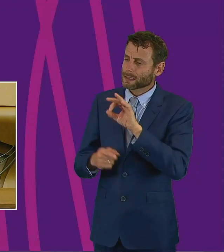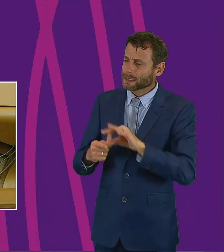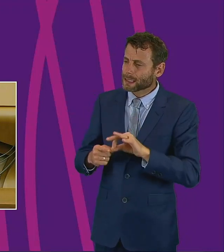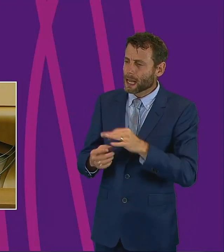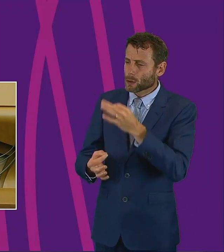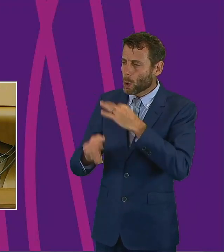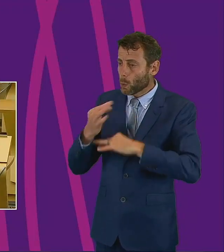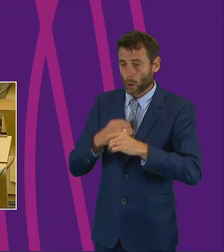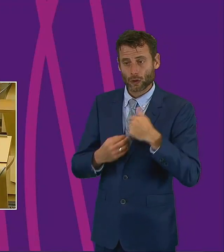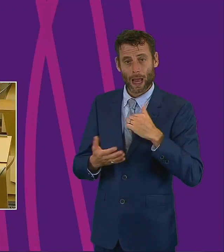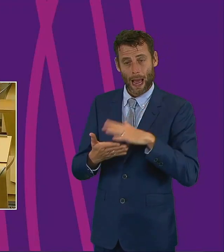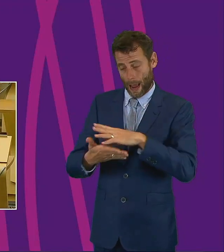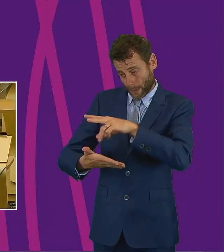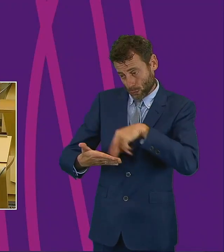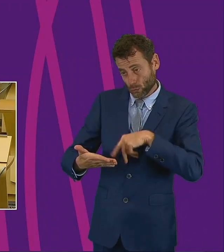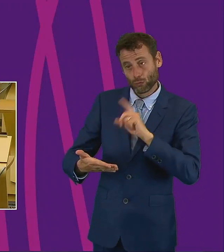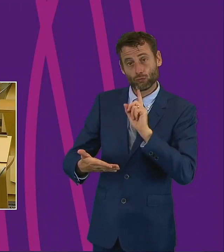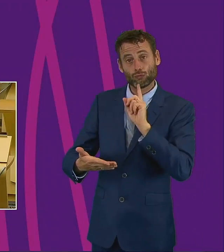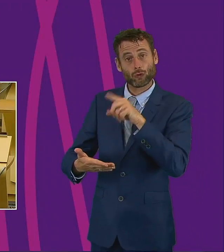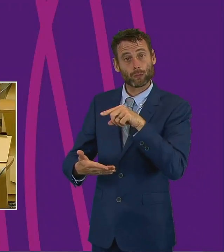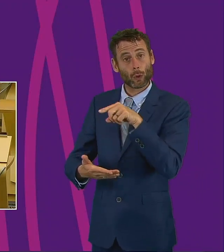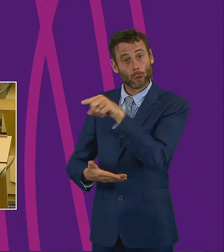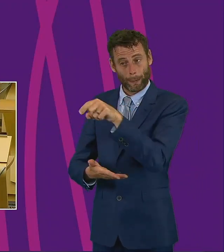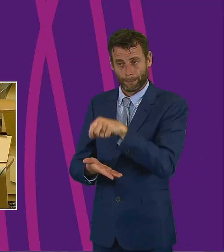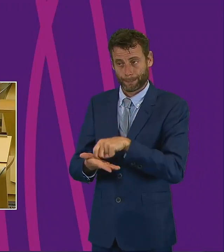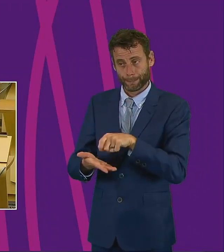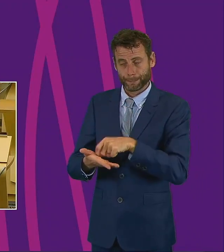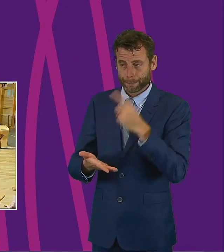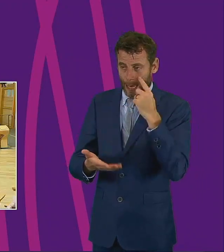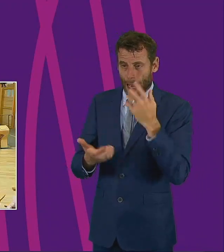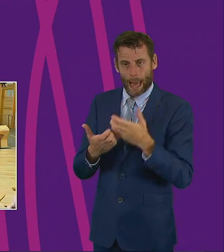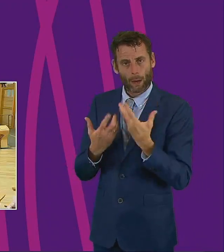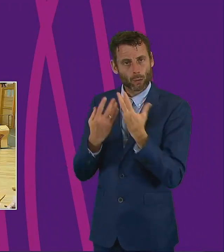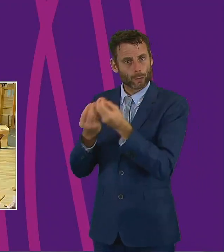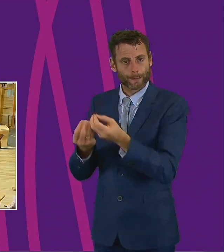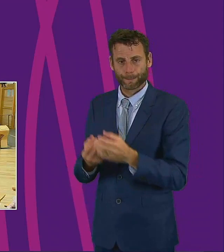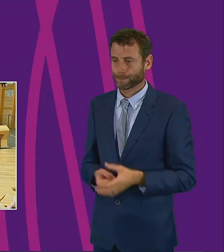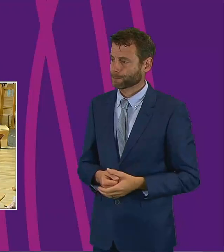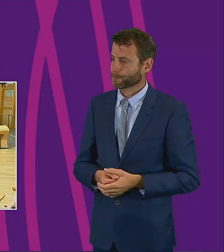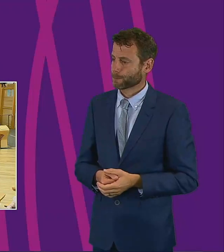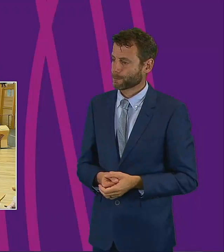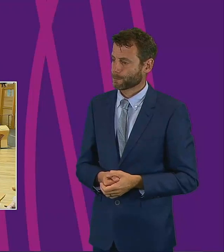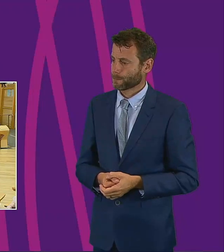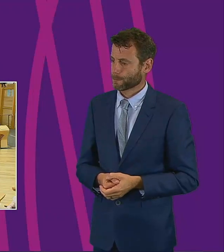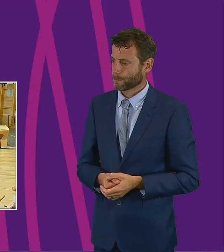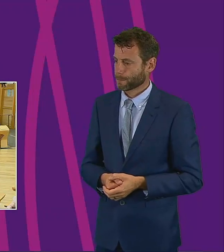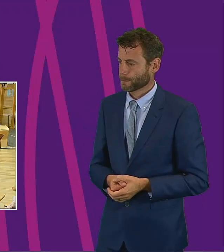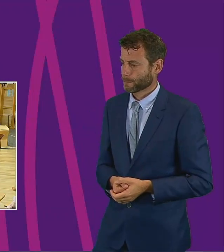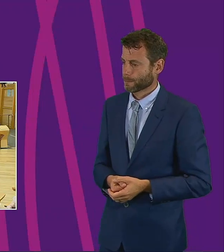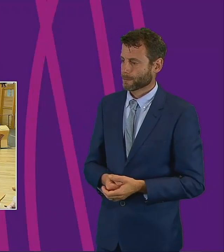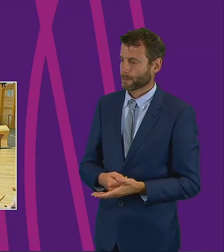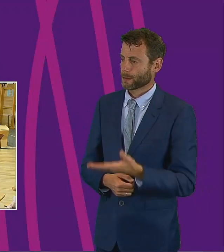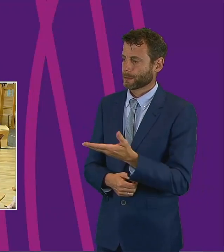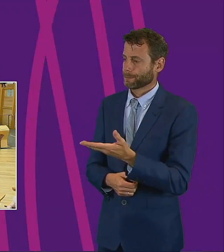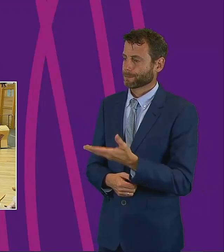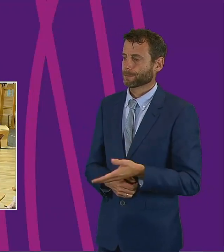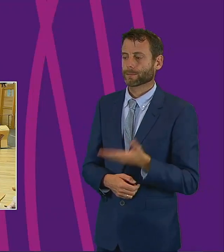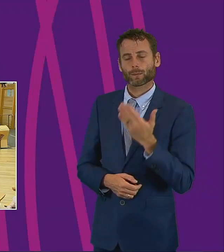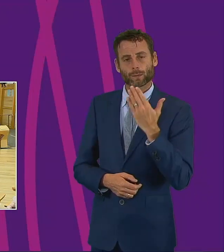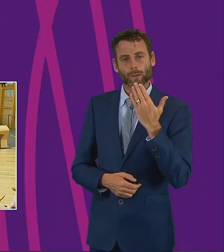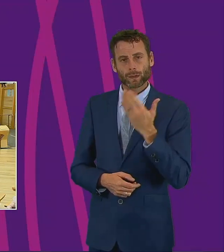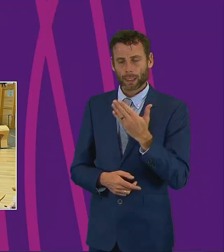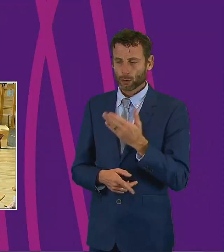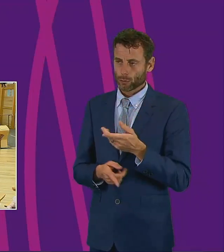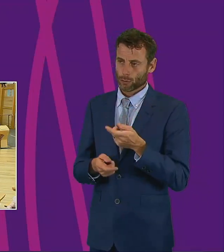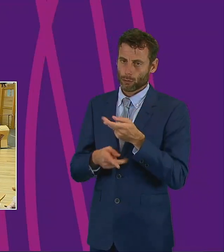into and respond to him in writing to see if there's anything further we can do. Gordon Lyndhurst. Thank you, Presiding Officer. To